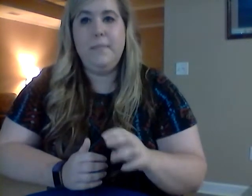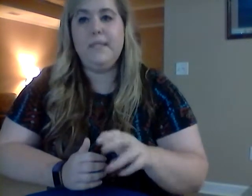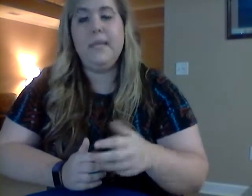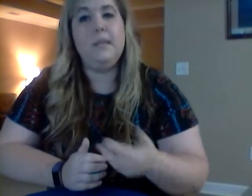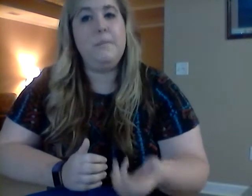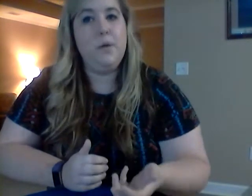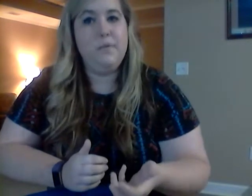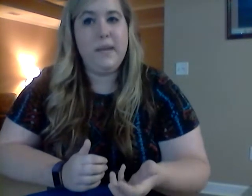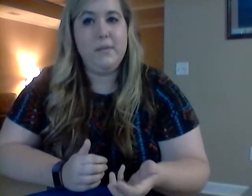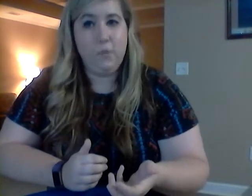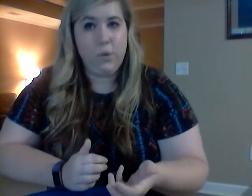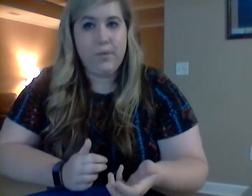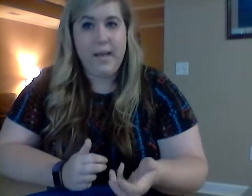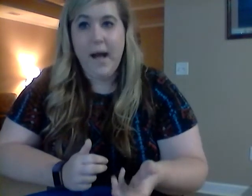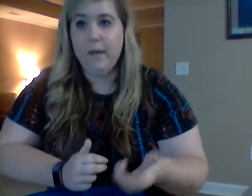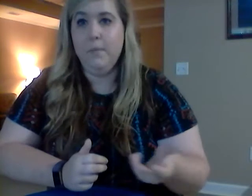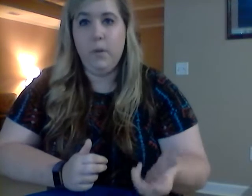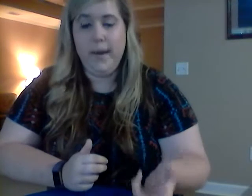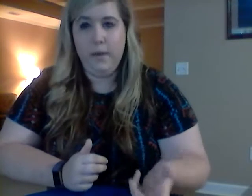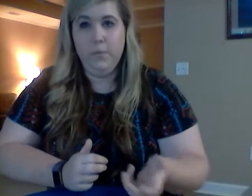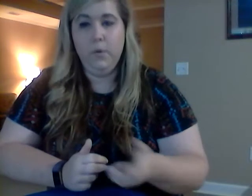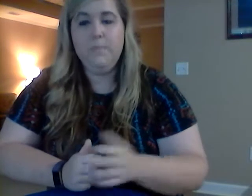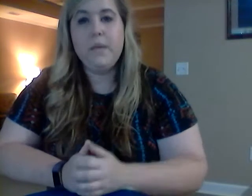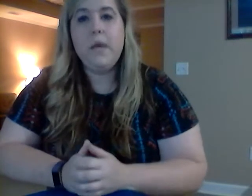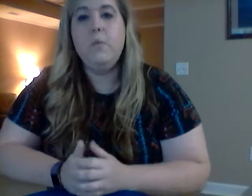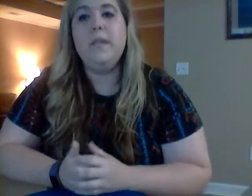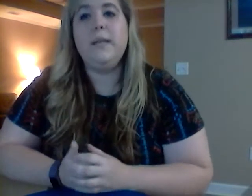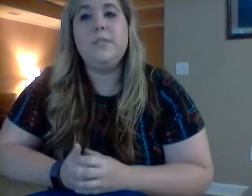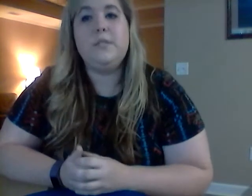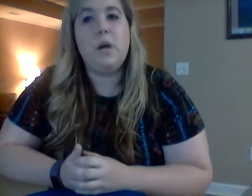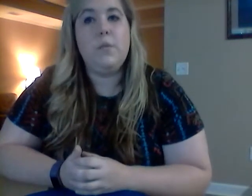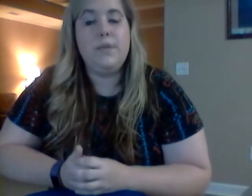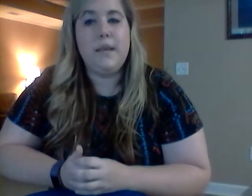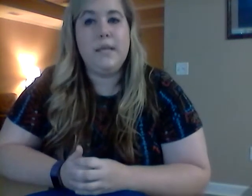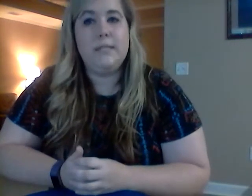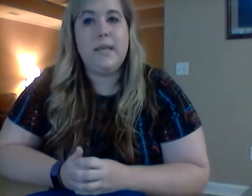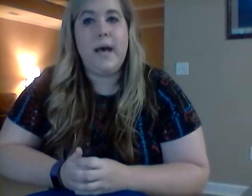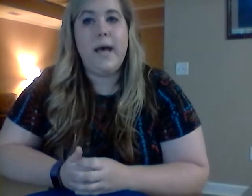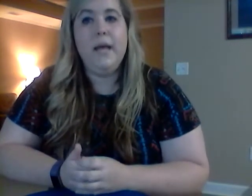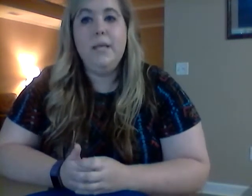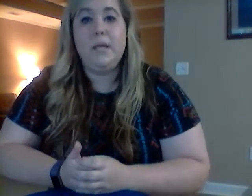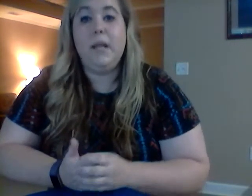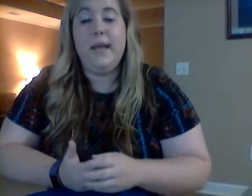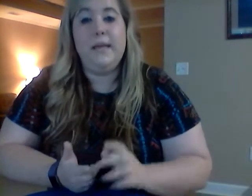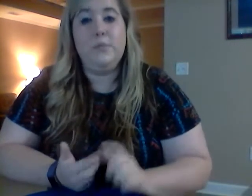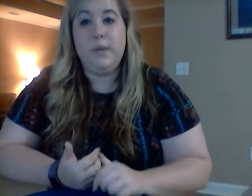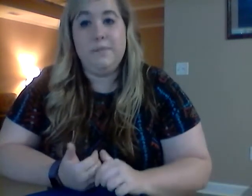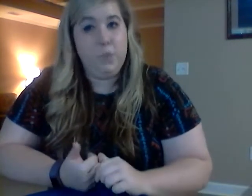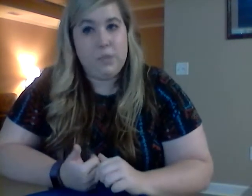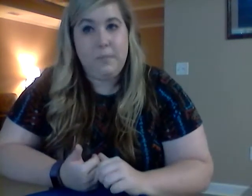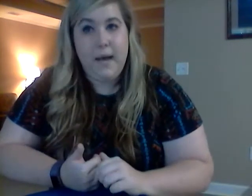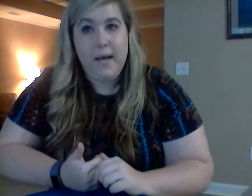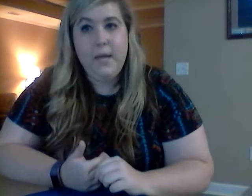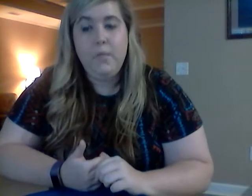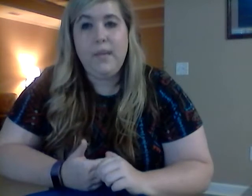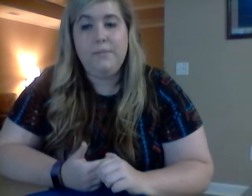and to get them motivated for the item or edible. We like to start with things that the client is reinforced by when they